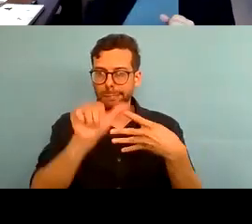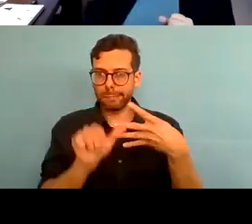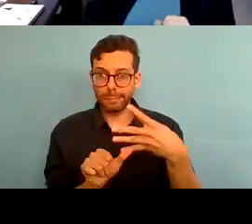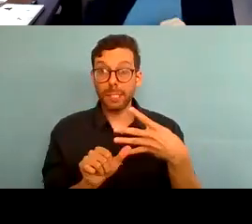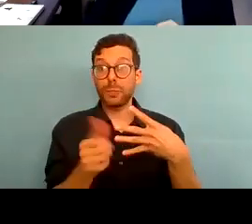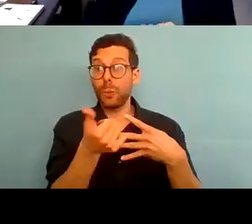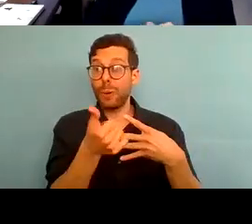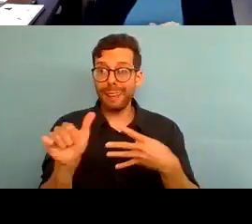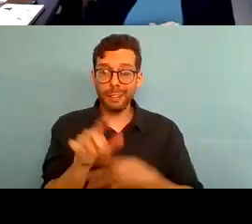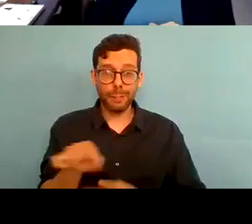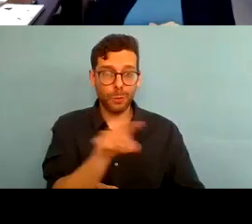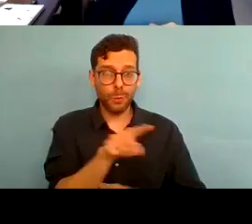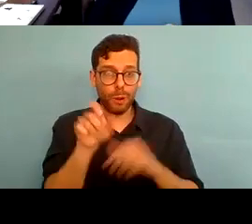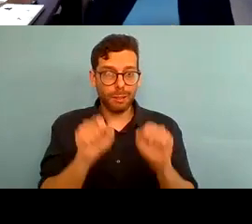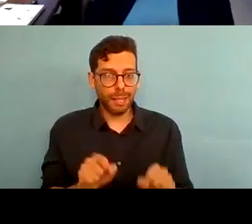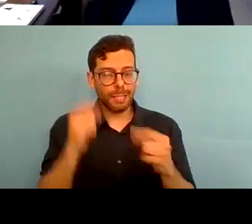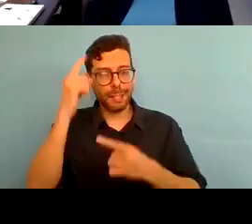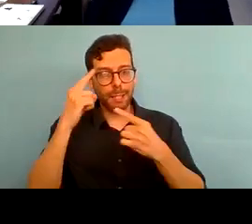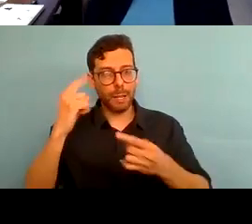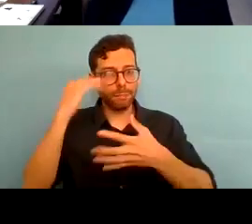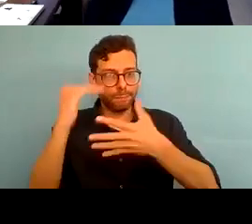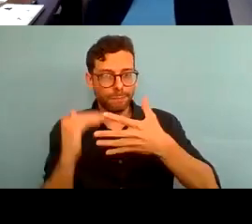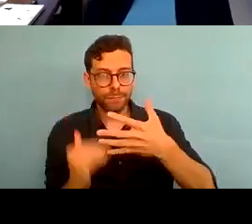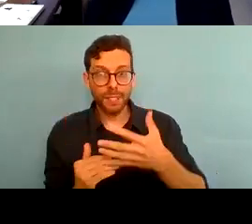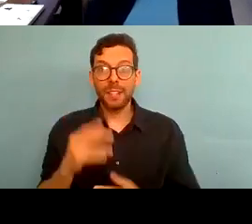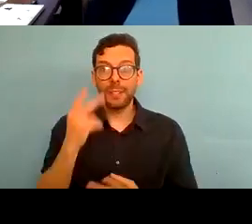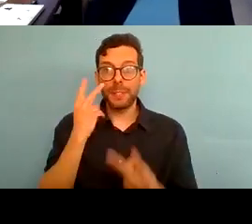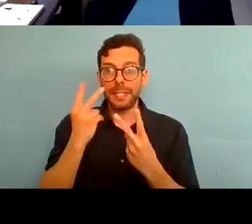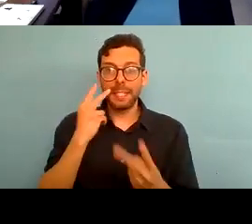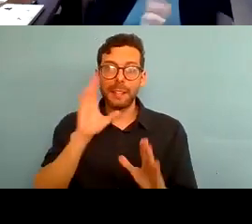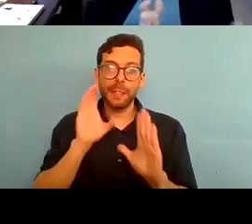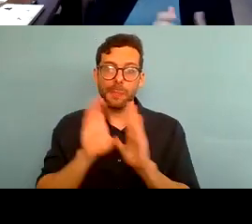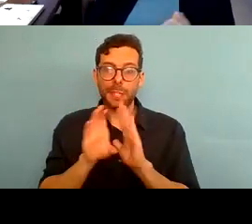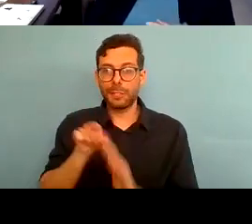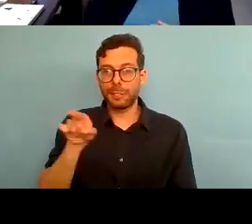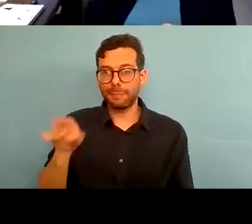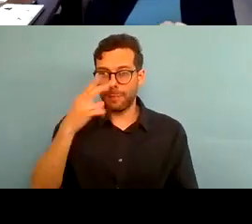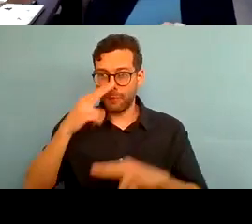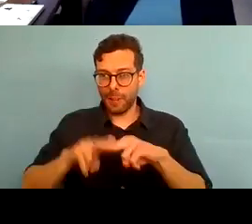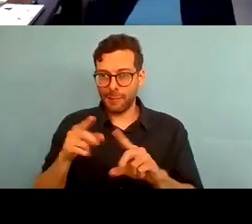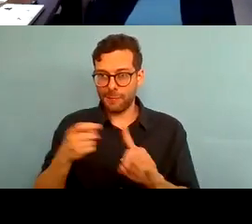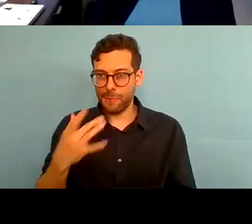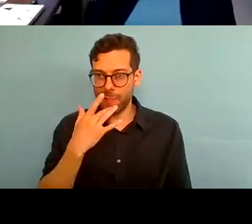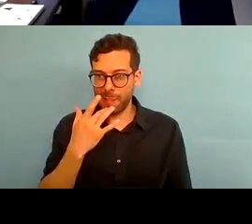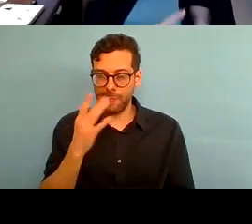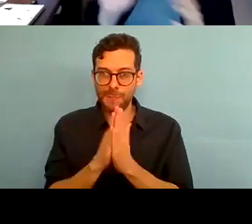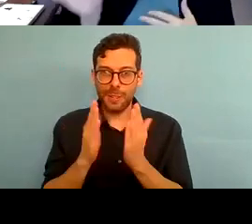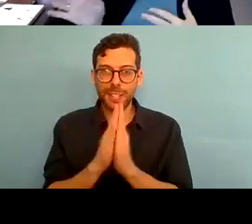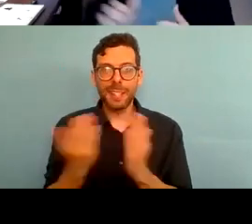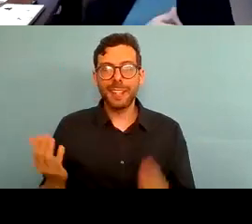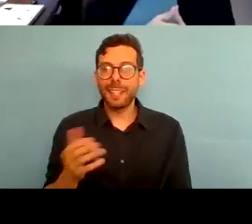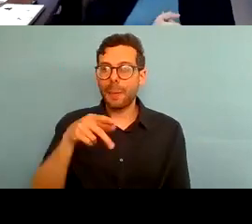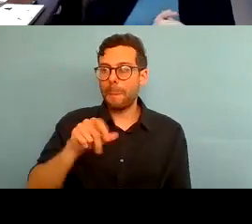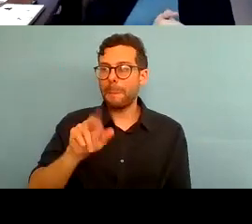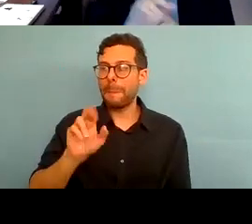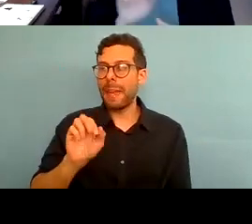through this. You're going to see some pictures off to the side that are fun to look at. It's off of a favorite book. It's a little parody off of Goodnight Moon, and I have a reference